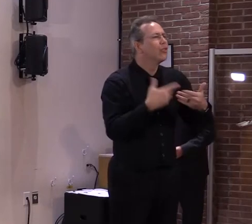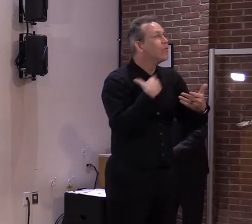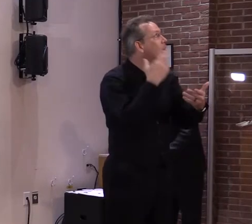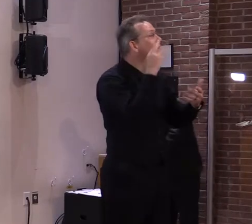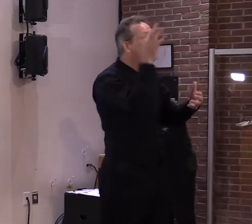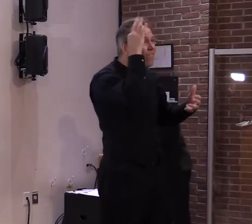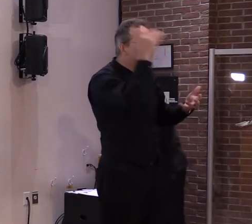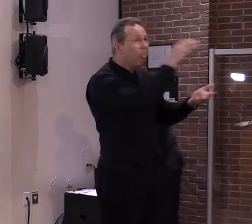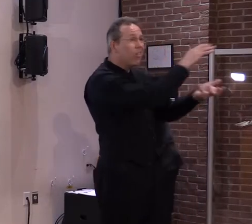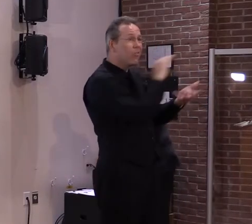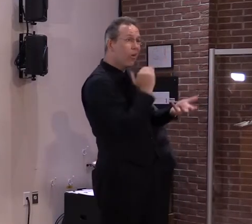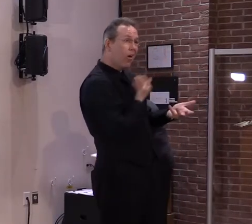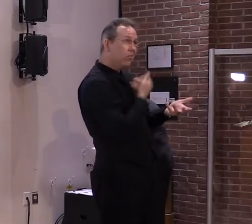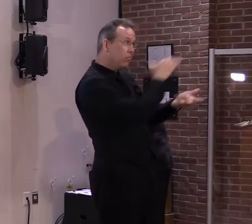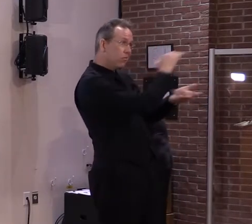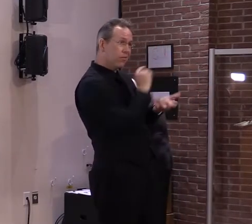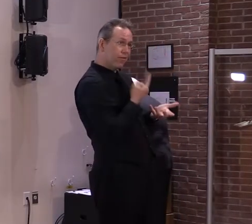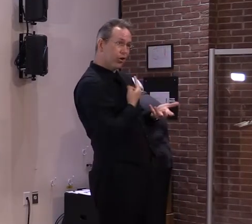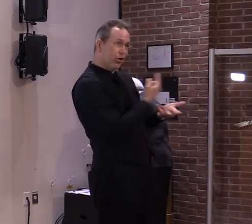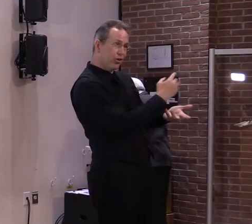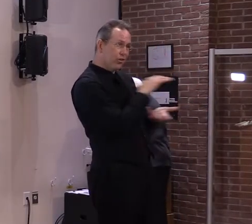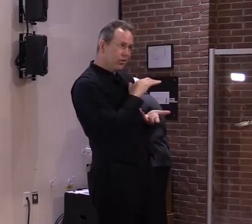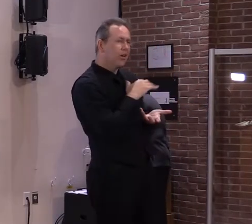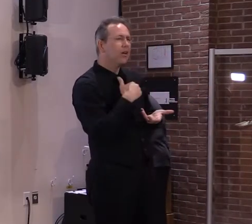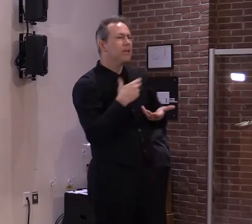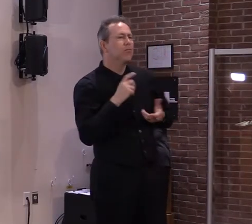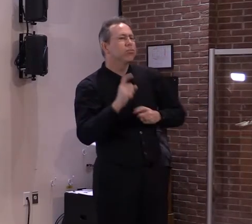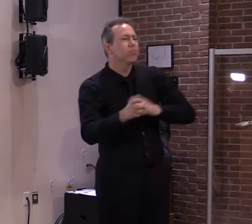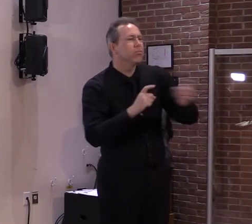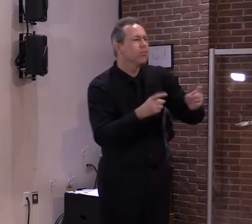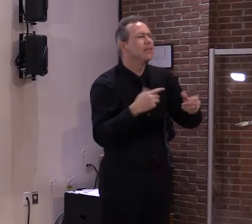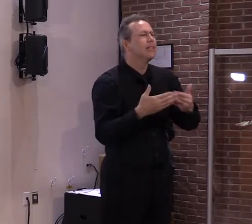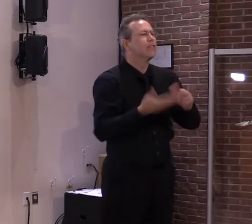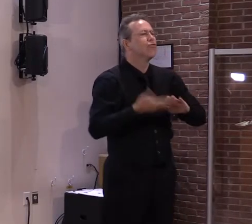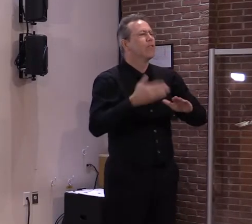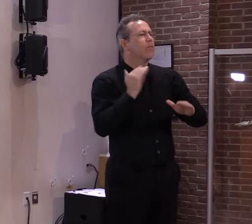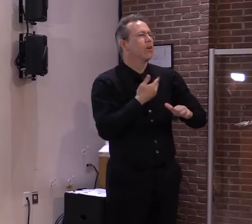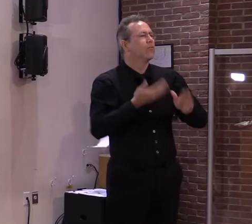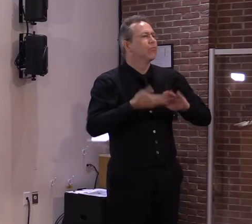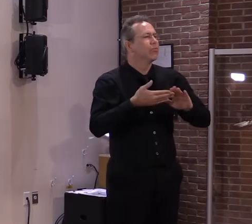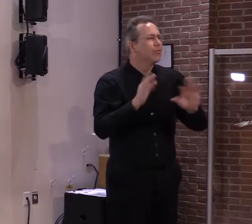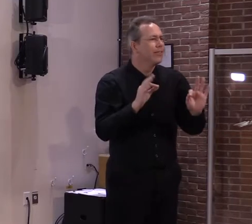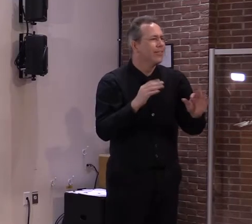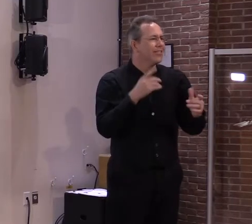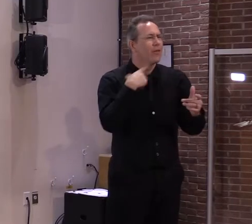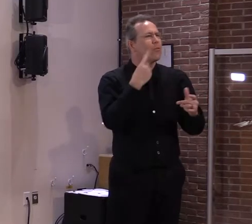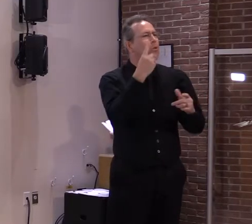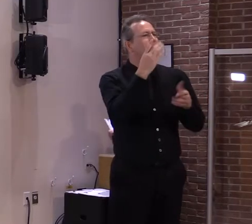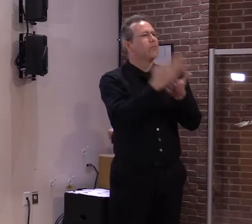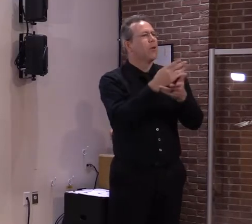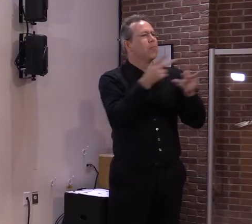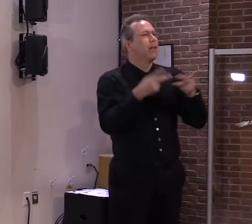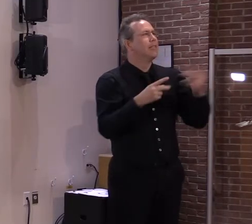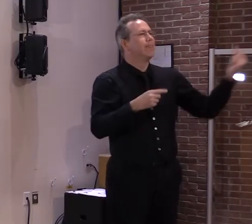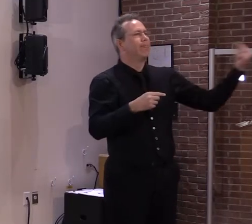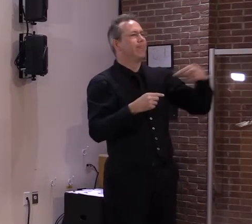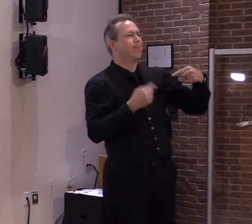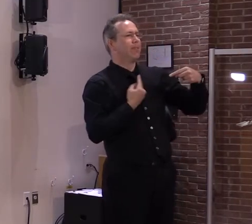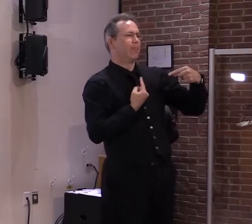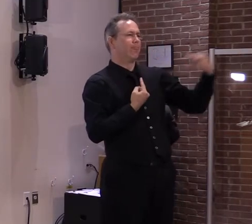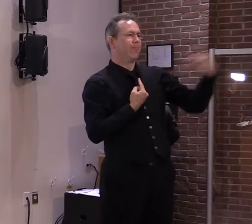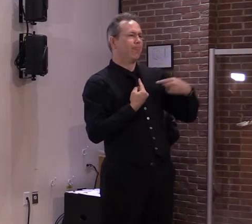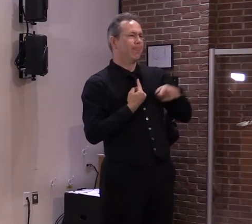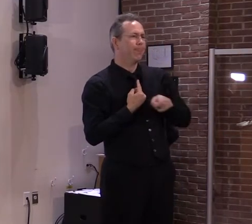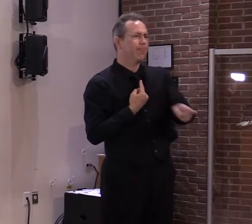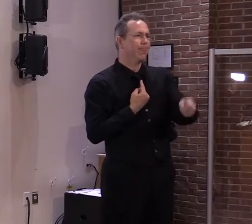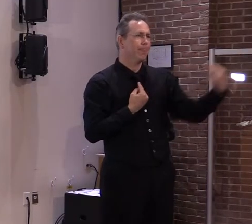to run the scheduling of these appointments. We had one-stop shopping. But that's not the case. It's not going to change, it doesn't appear,